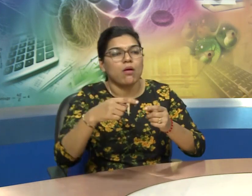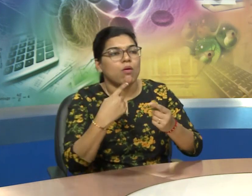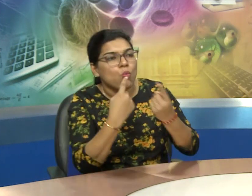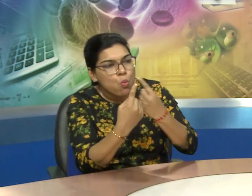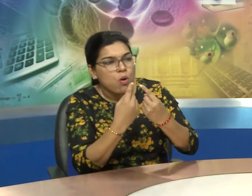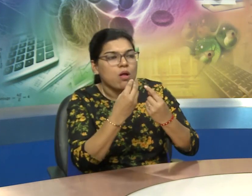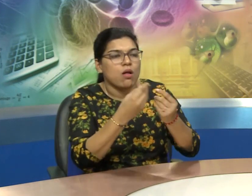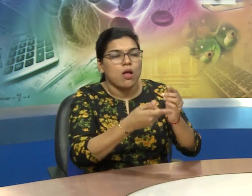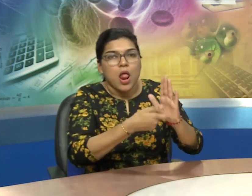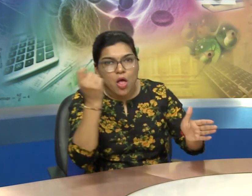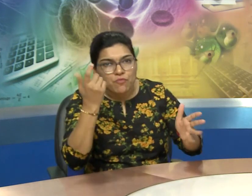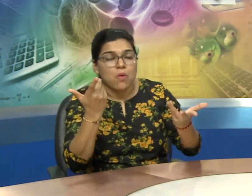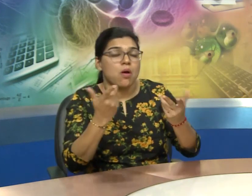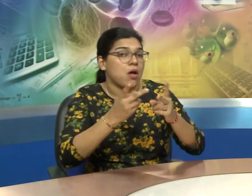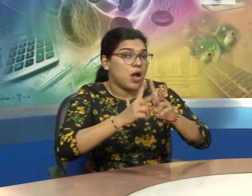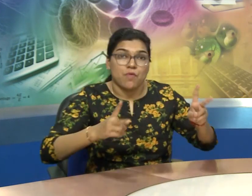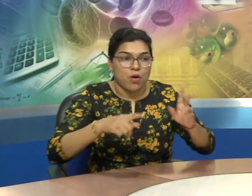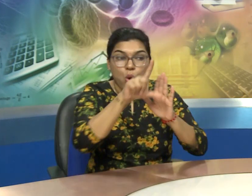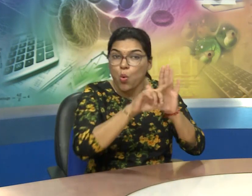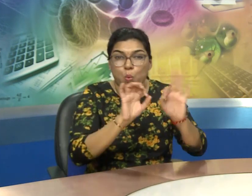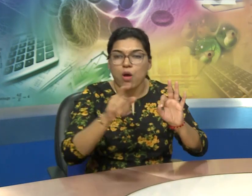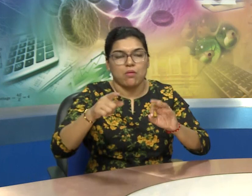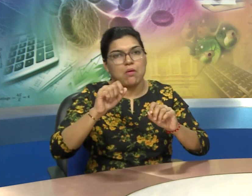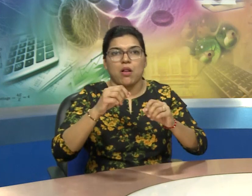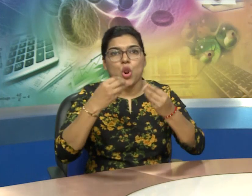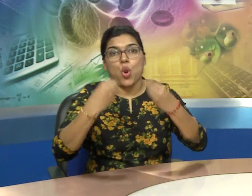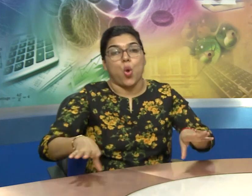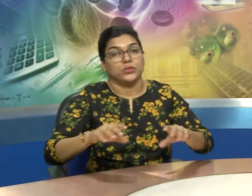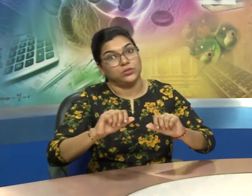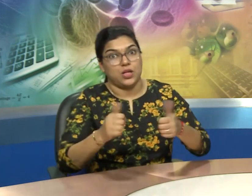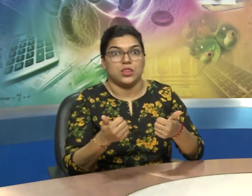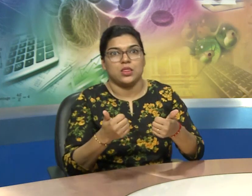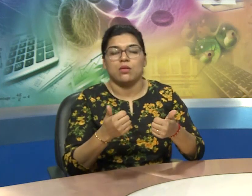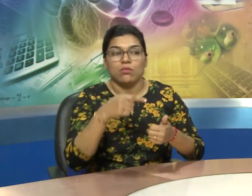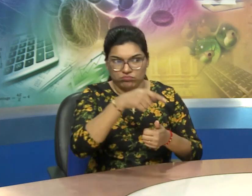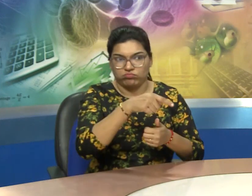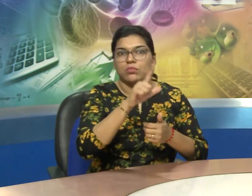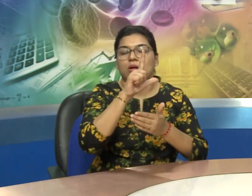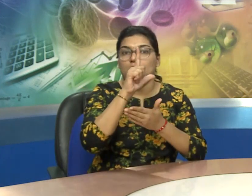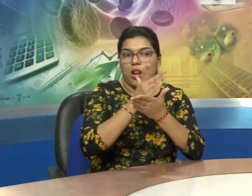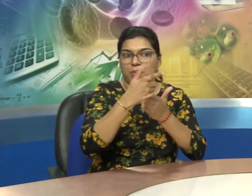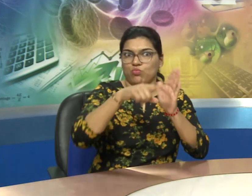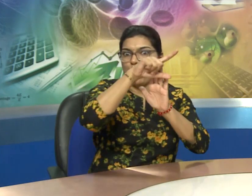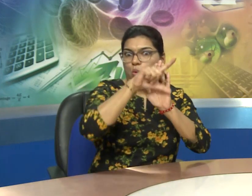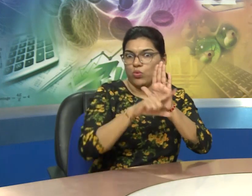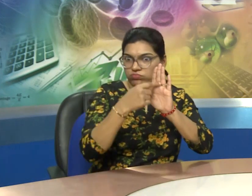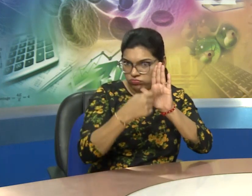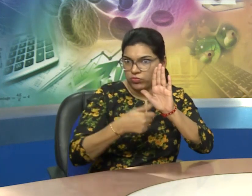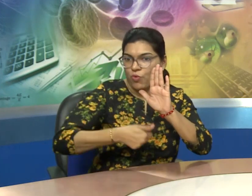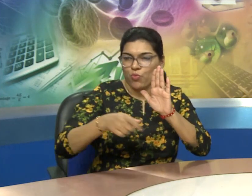of all publications produced by them and by purchasing books